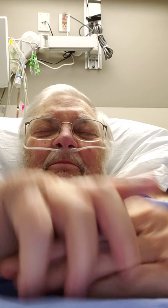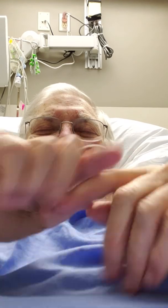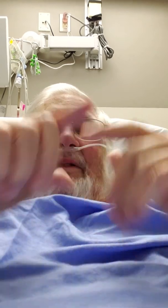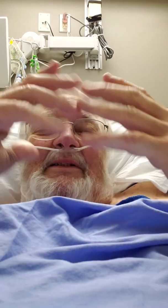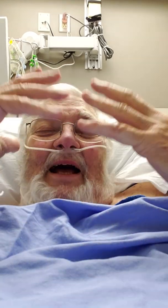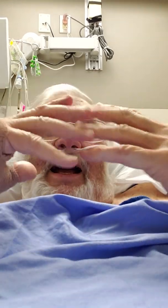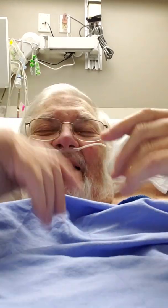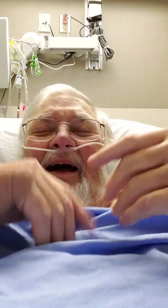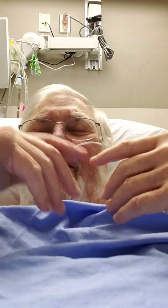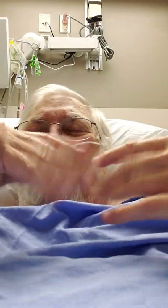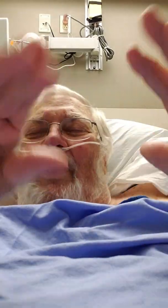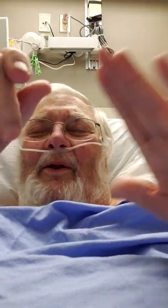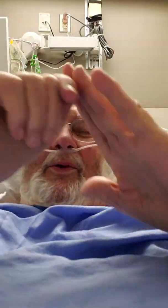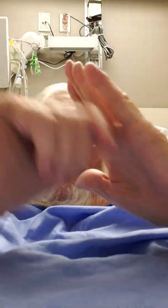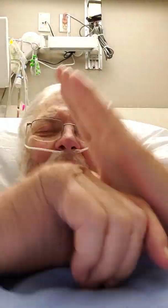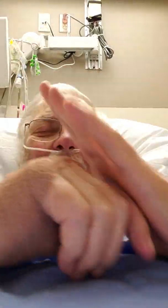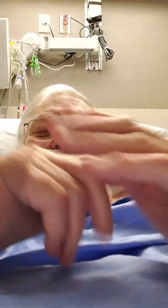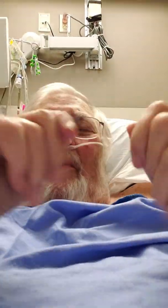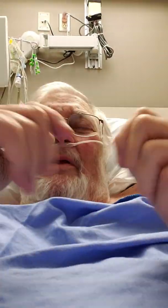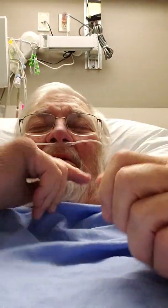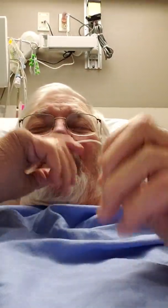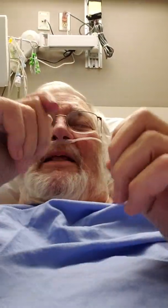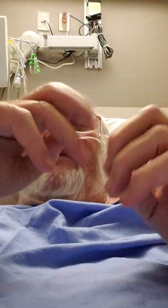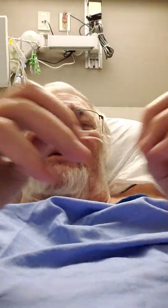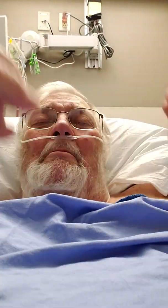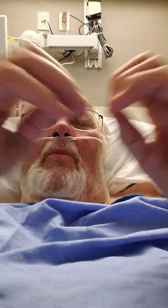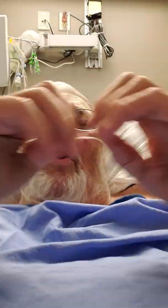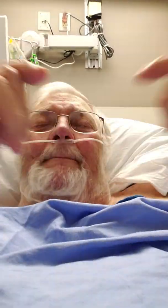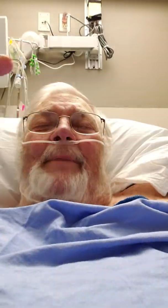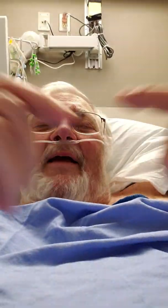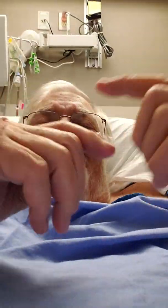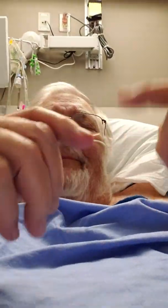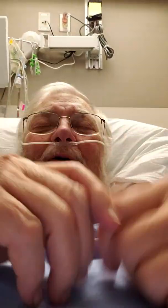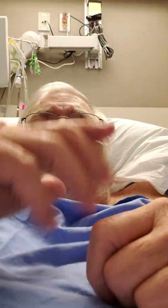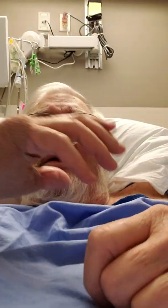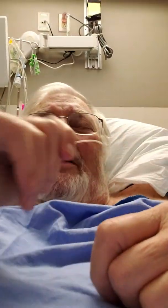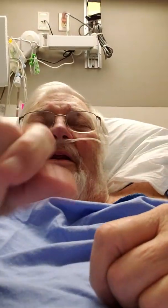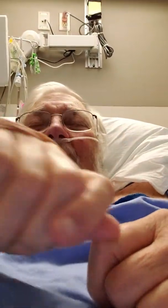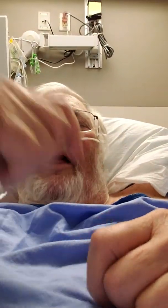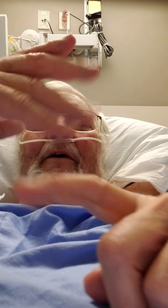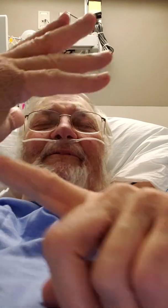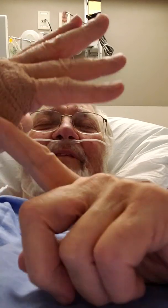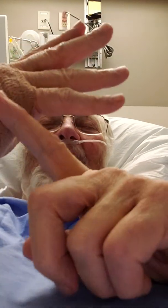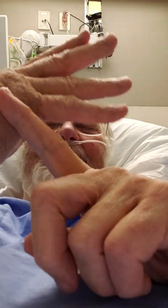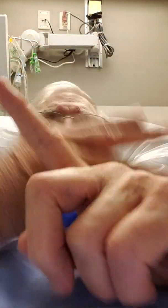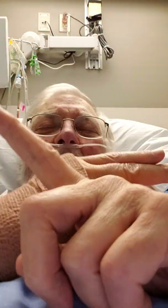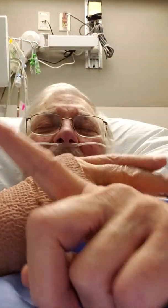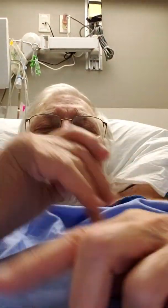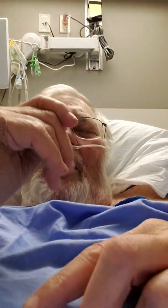But that, I don't want to go surgery. Even more painful, another 5 months